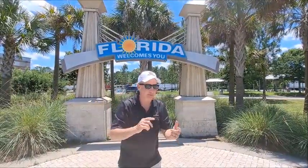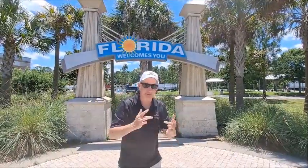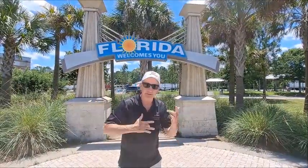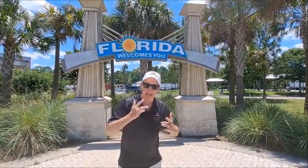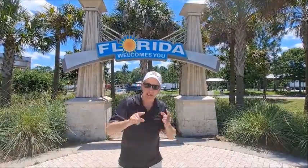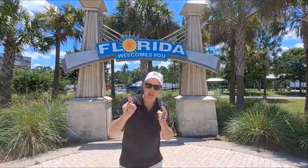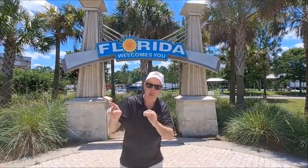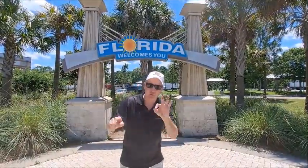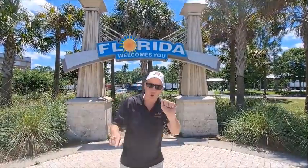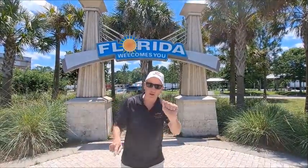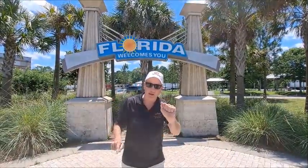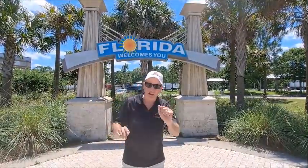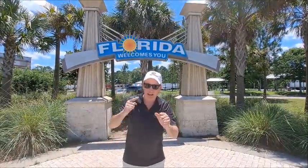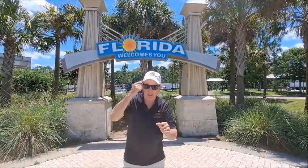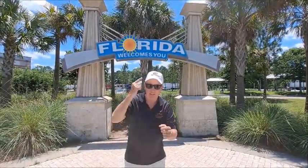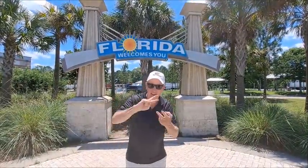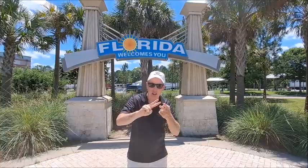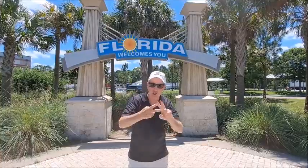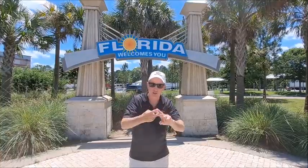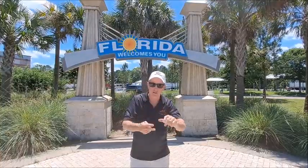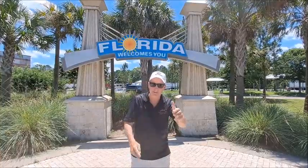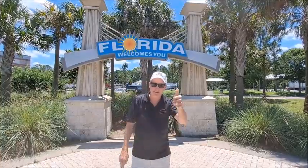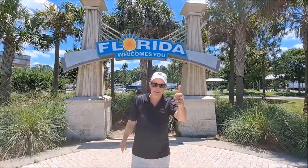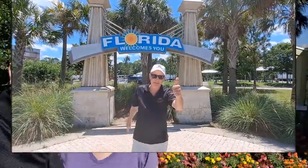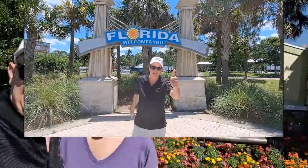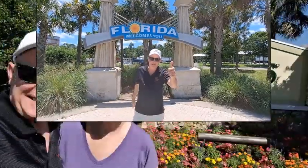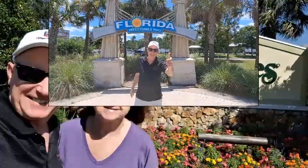I'm excited to go to Florida at the village.